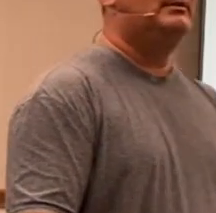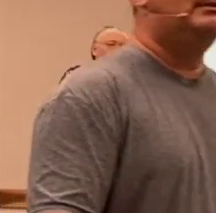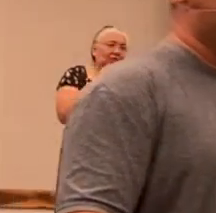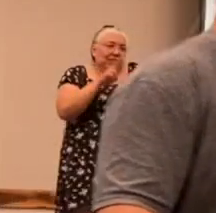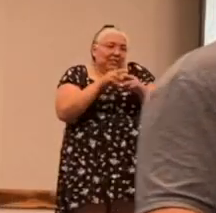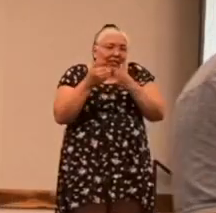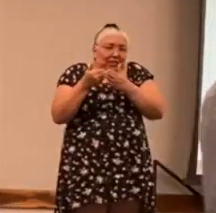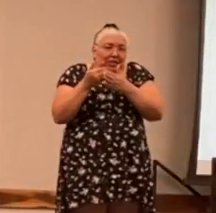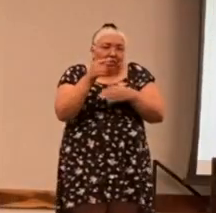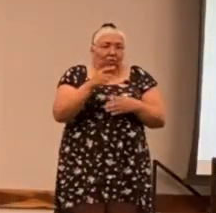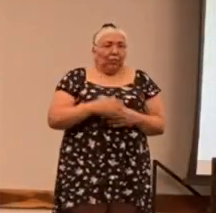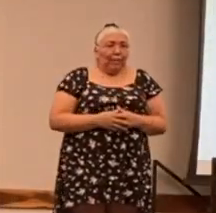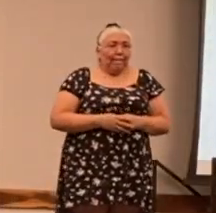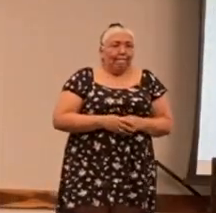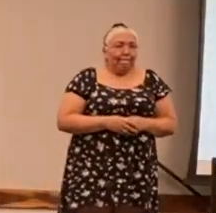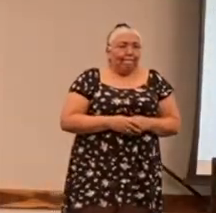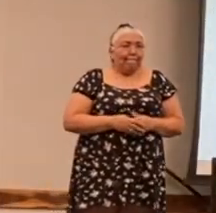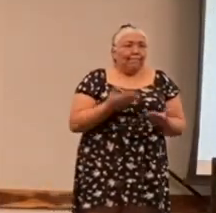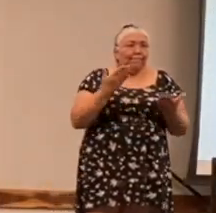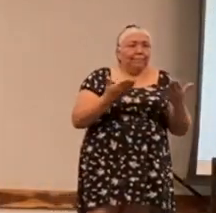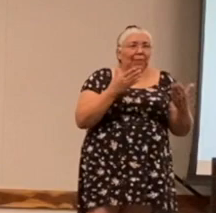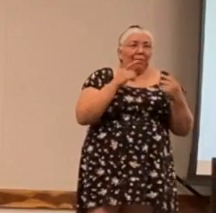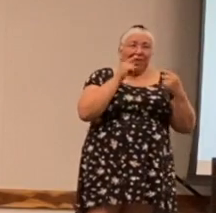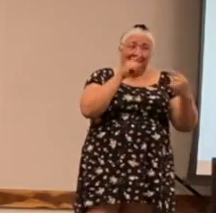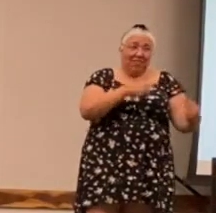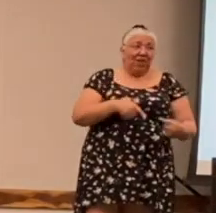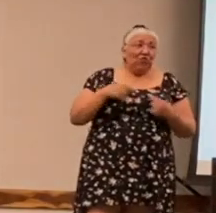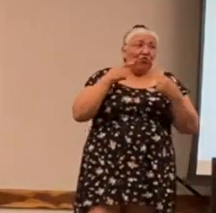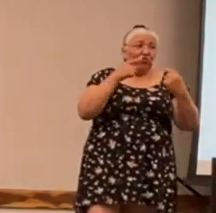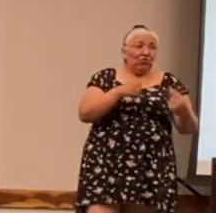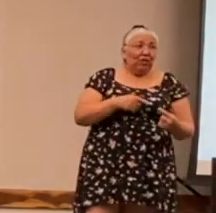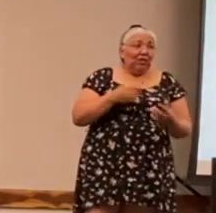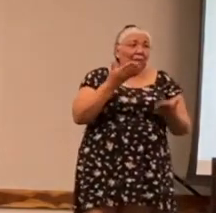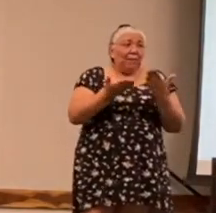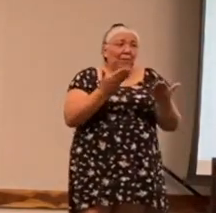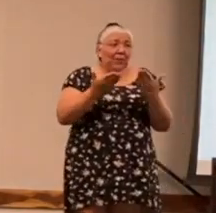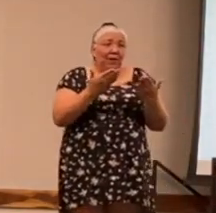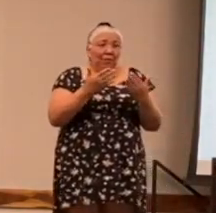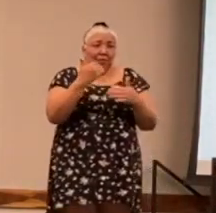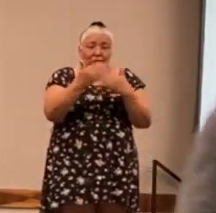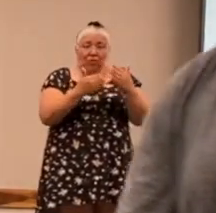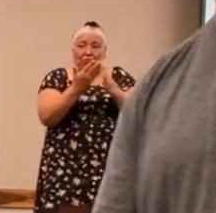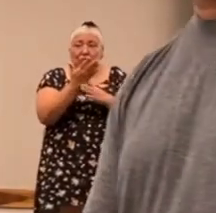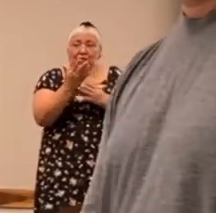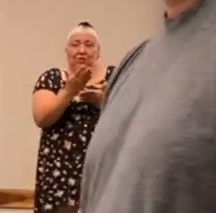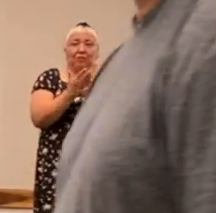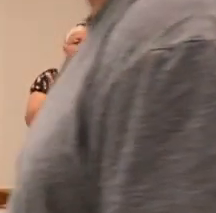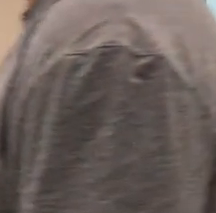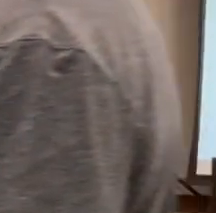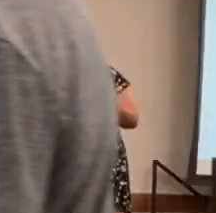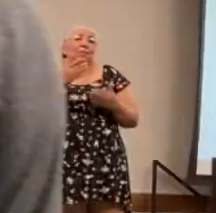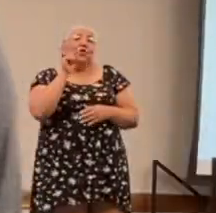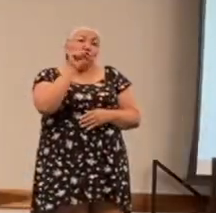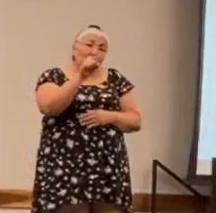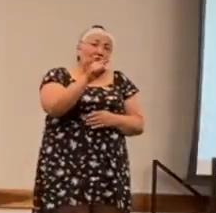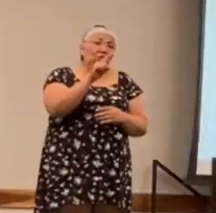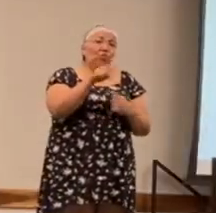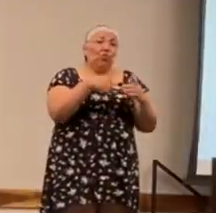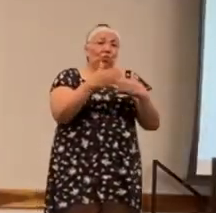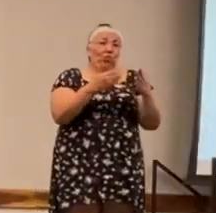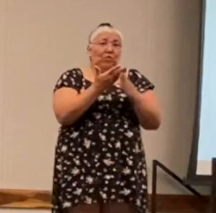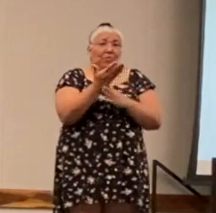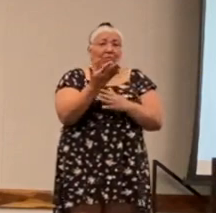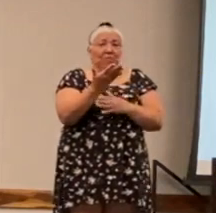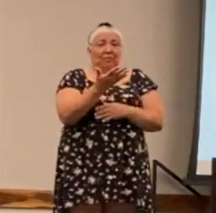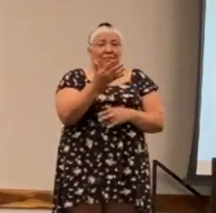you. Maybe they're struggling. Maybe they're going through some stuff. Maybe you're going through some stuff.